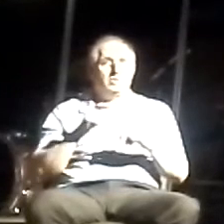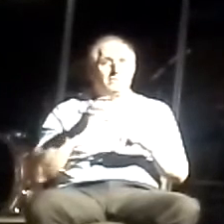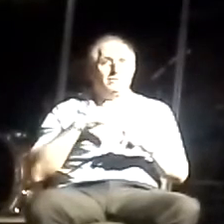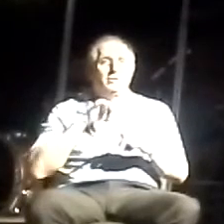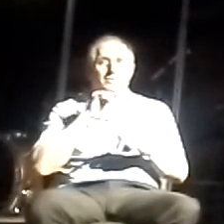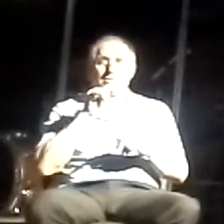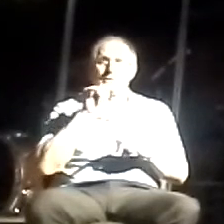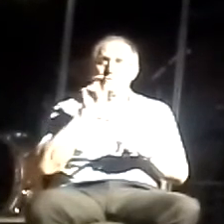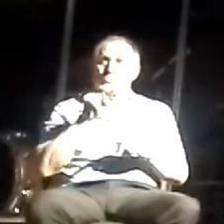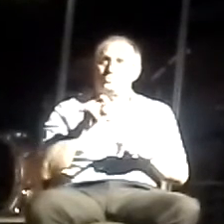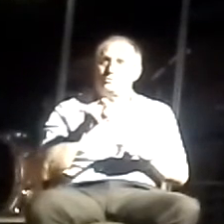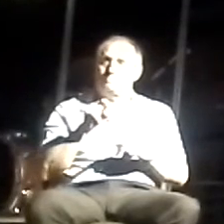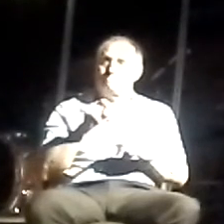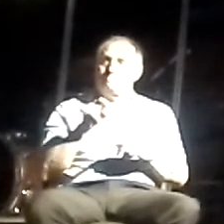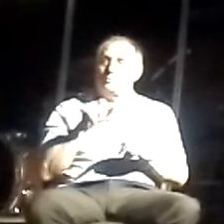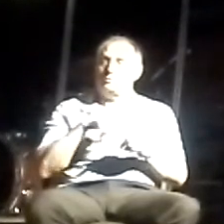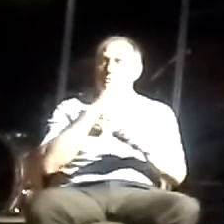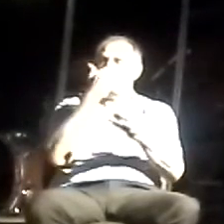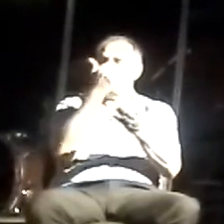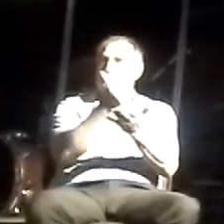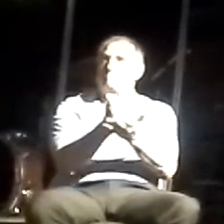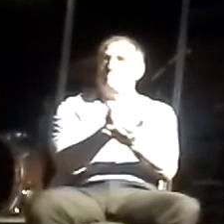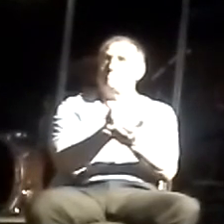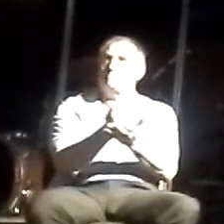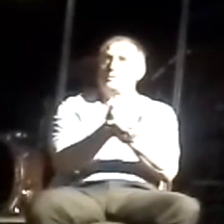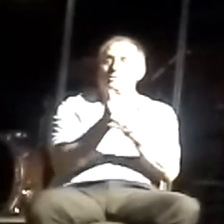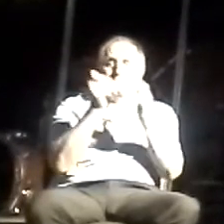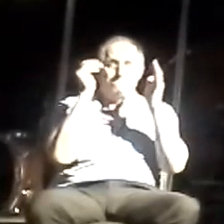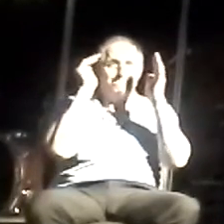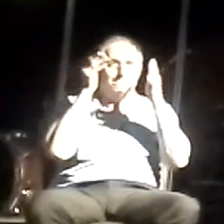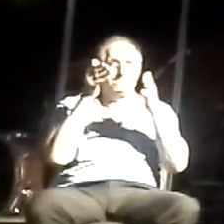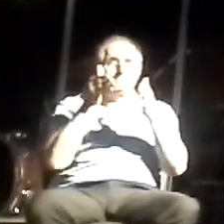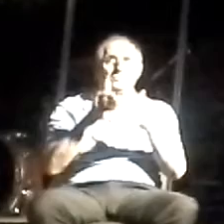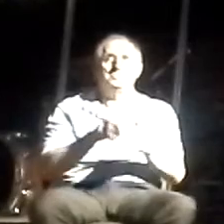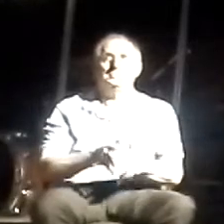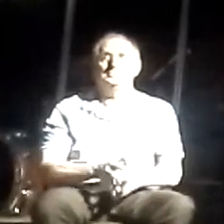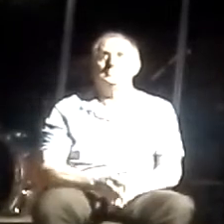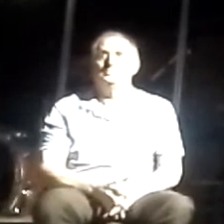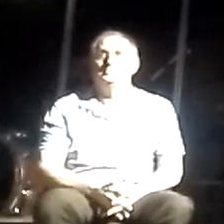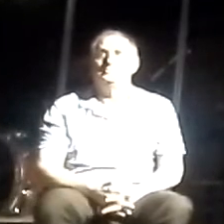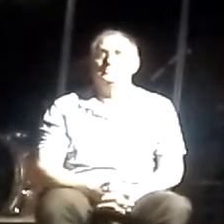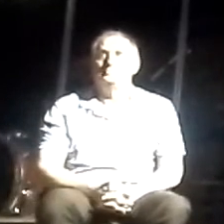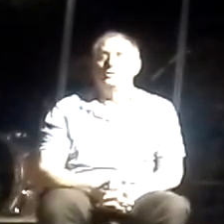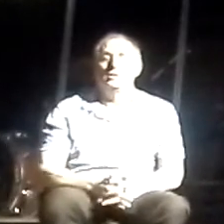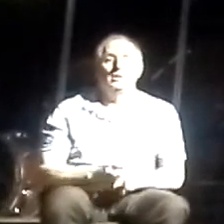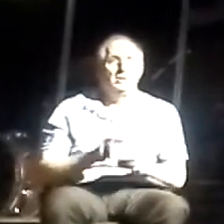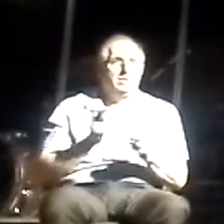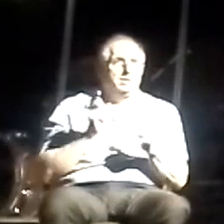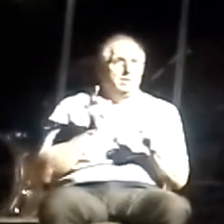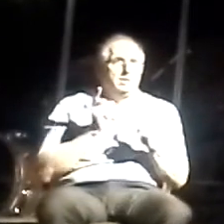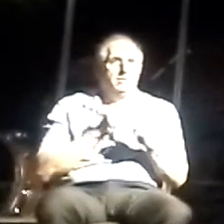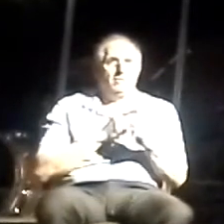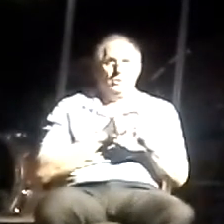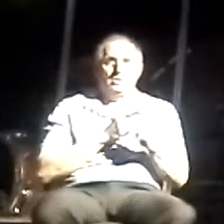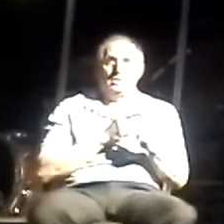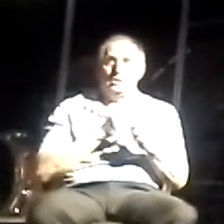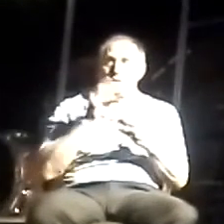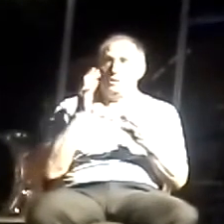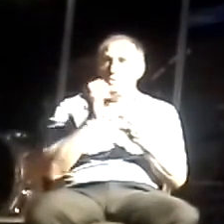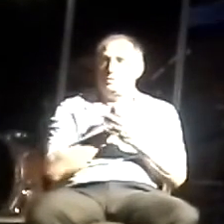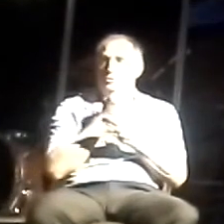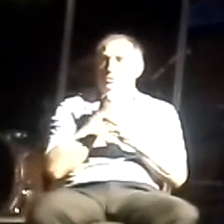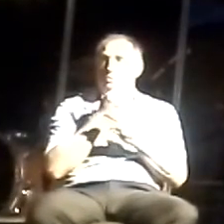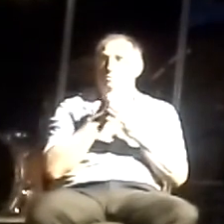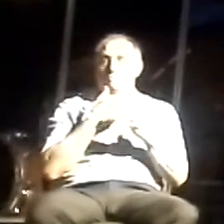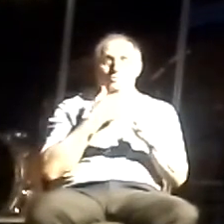peace. And everybody said, amen. Bow your heads with me for just a moment. First of all, I want to give an opportunity